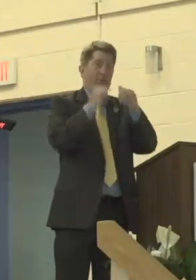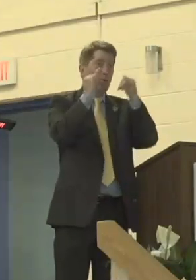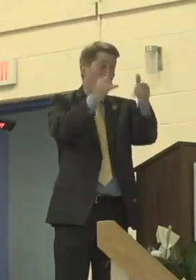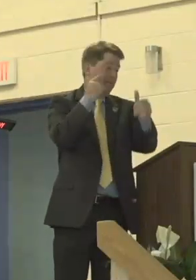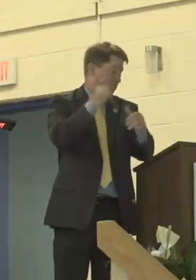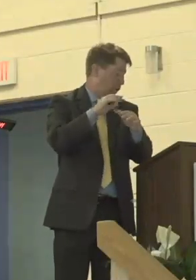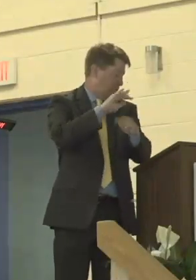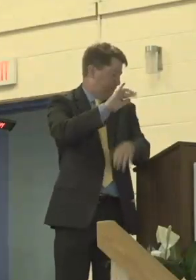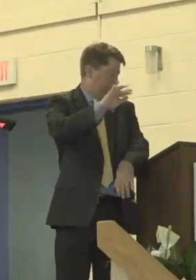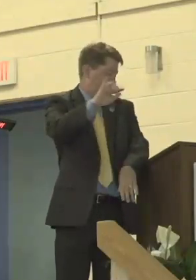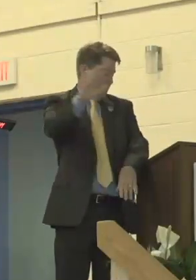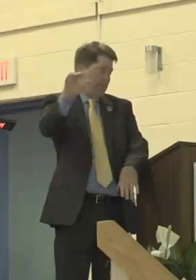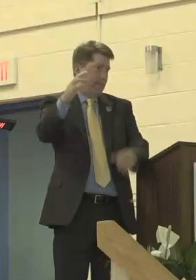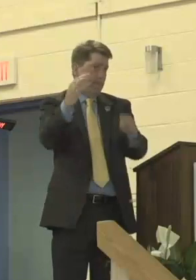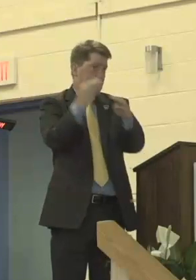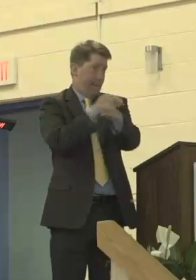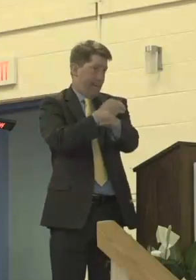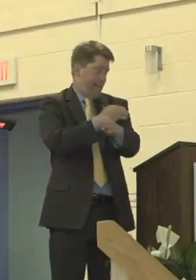All right, so the first award